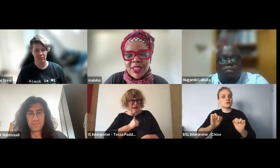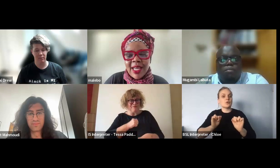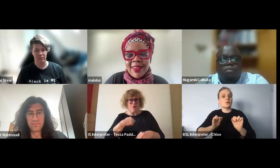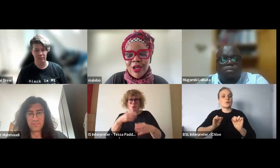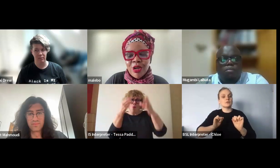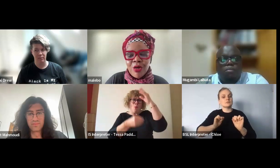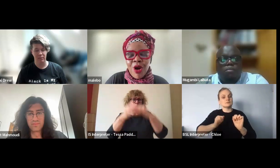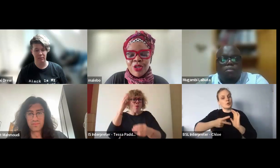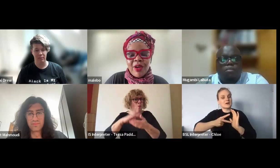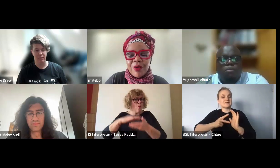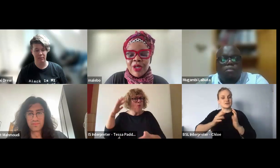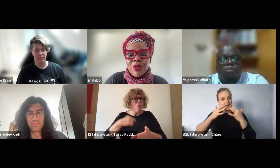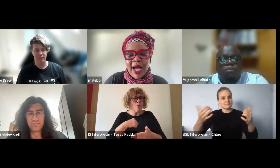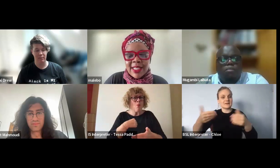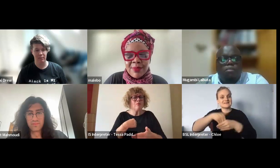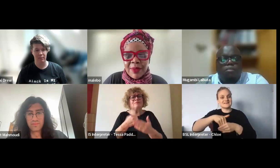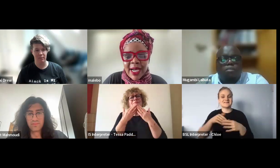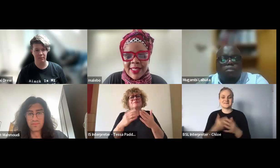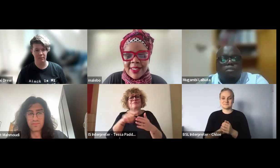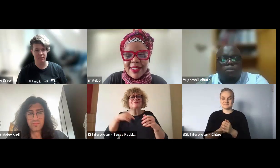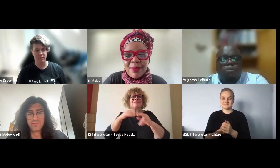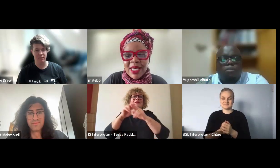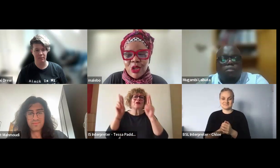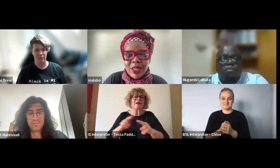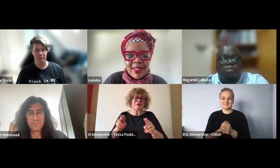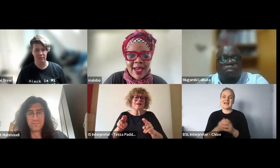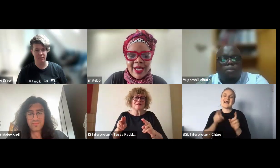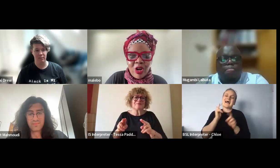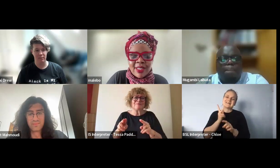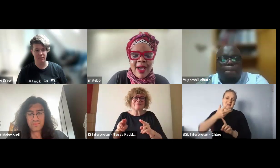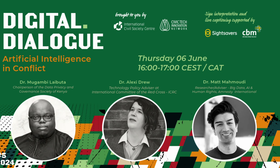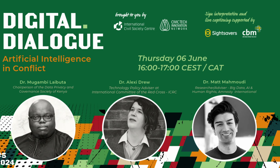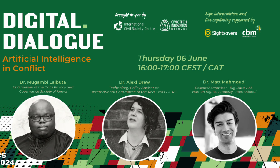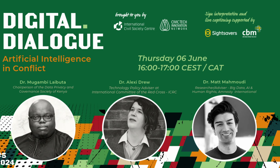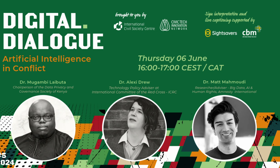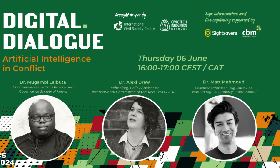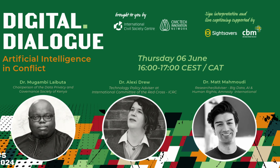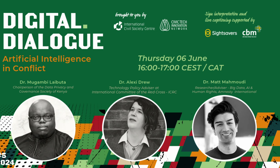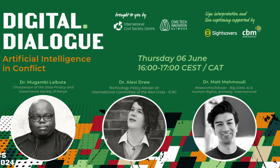insightful questions. And thank you to everyone who has been behind the scenes, making sure these dialogues